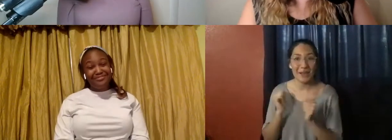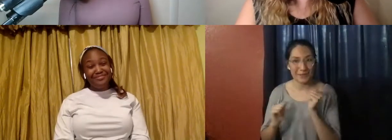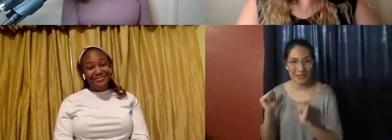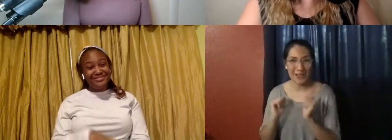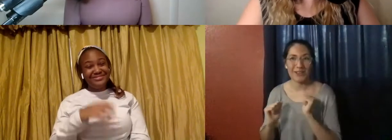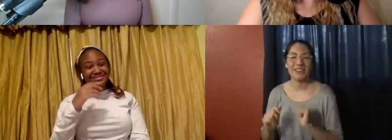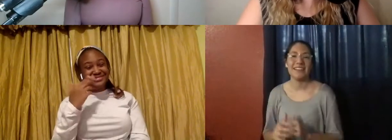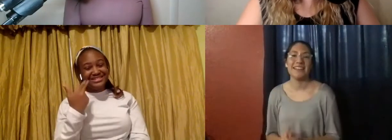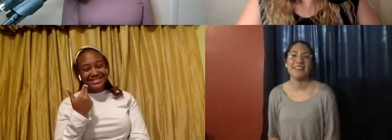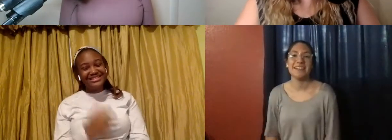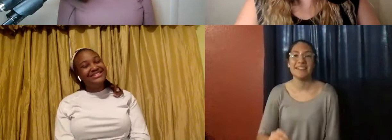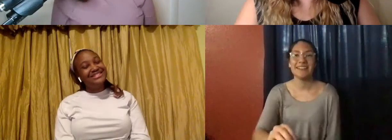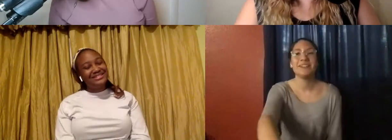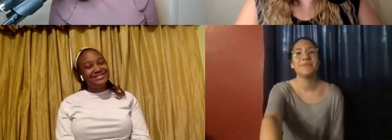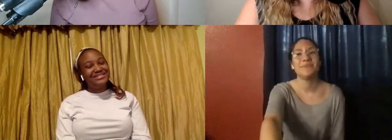Yeah. So,